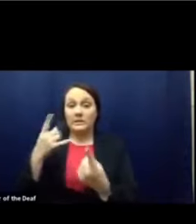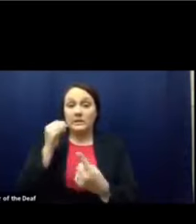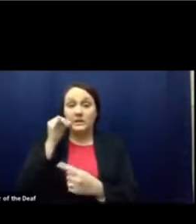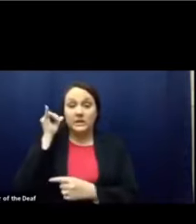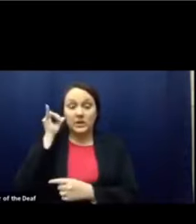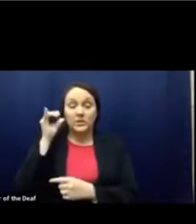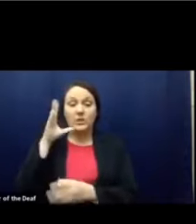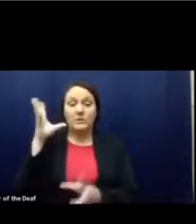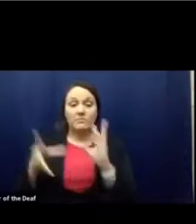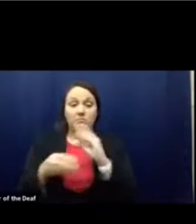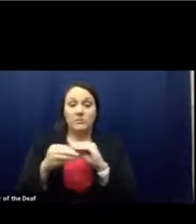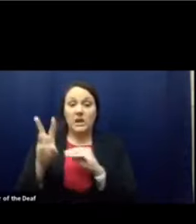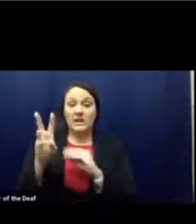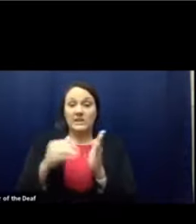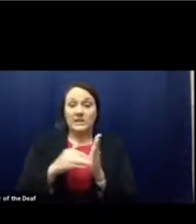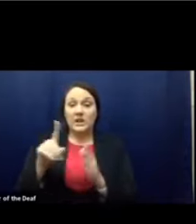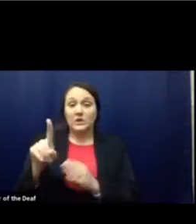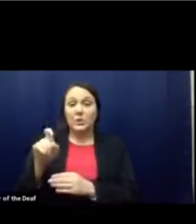giving us